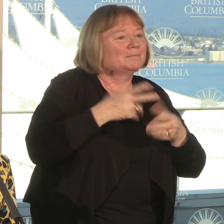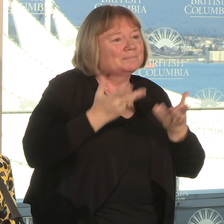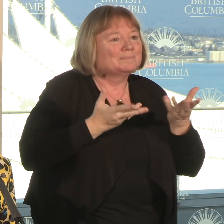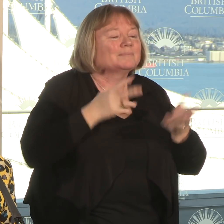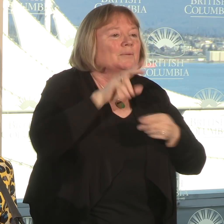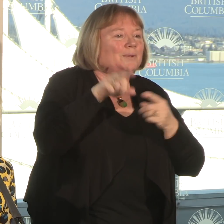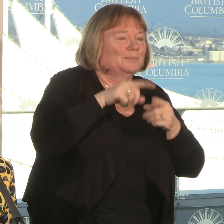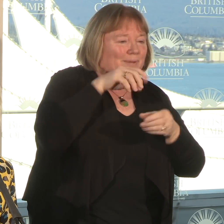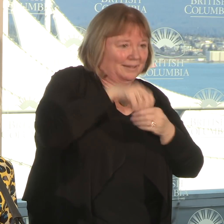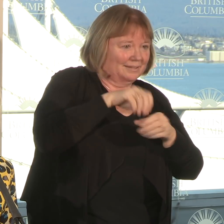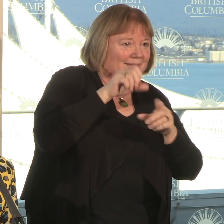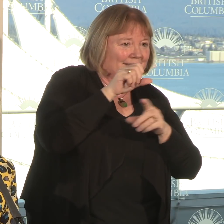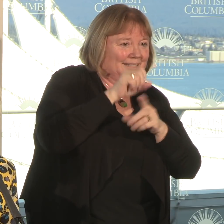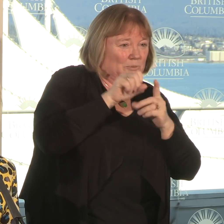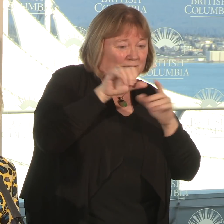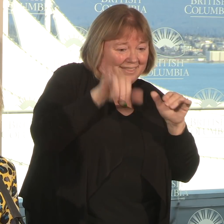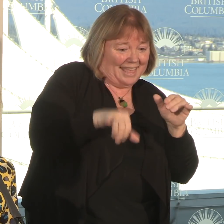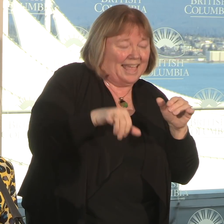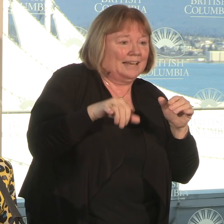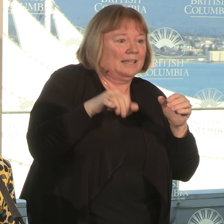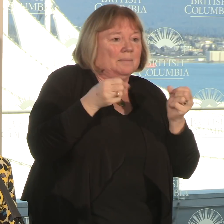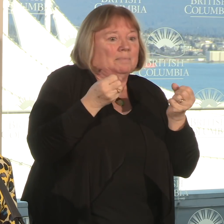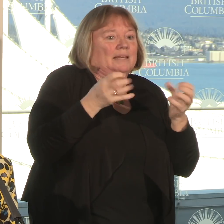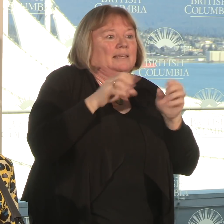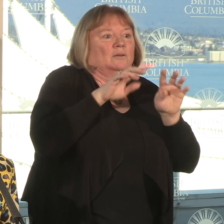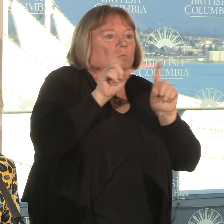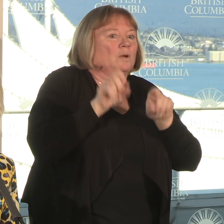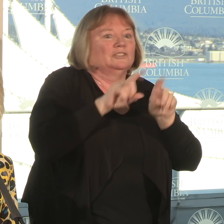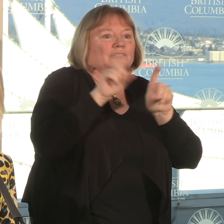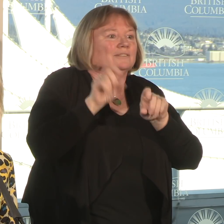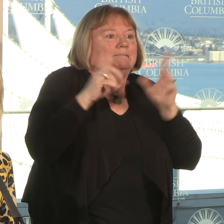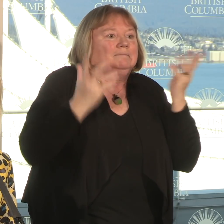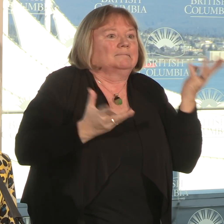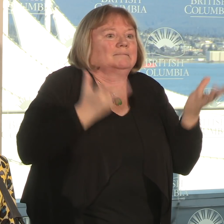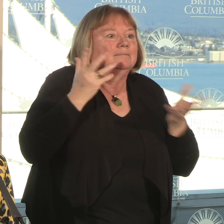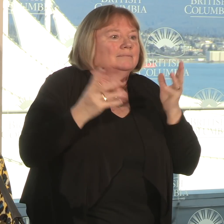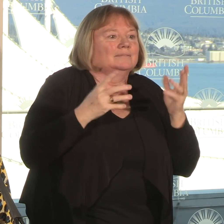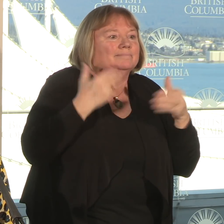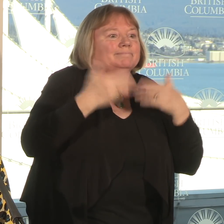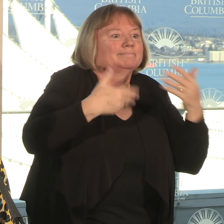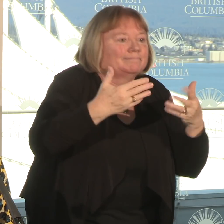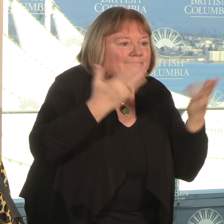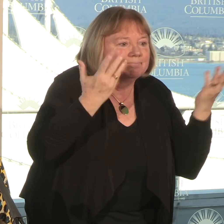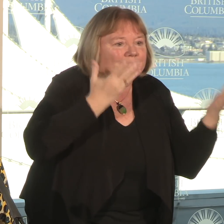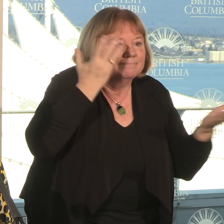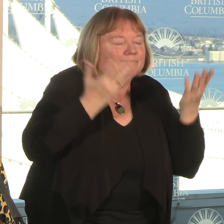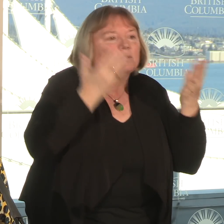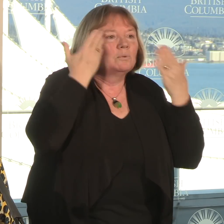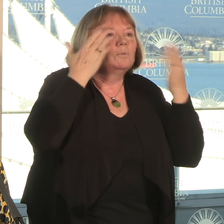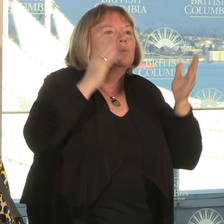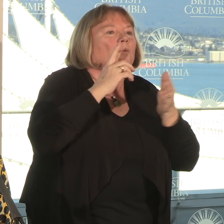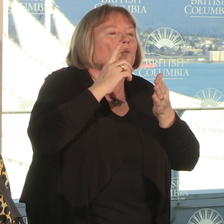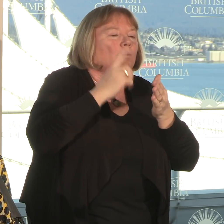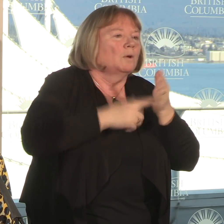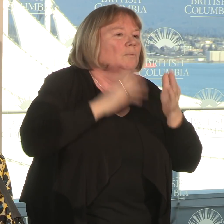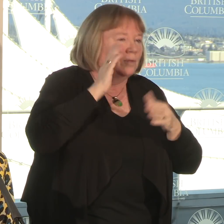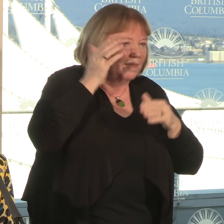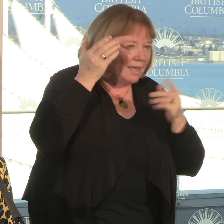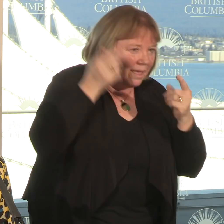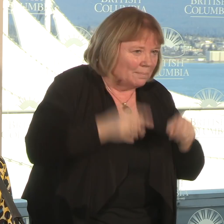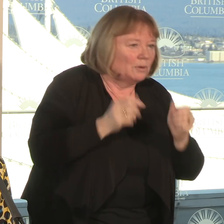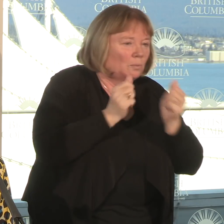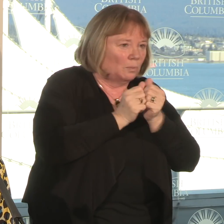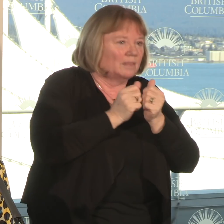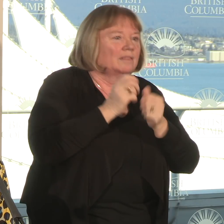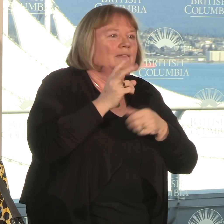when you're in a situation like this where there's a lot of unknowns and there's a lot of concern about what's happening with this virus and